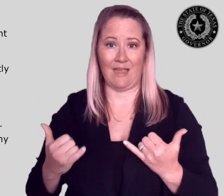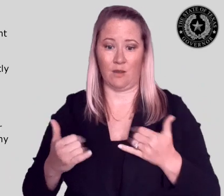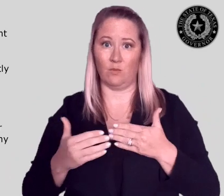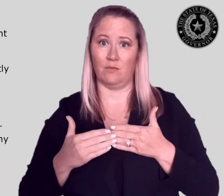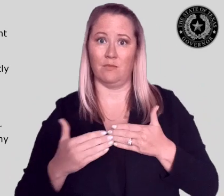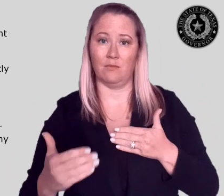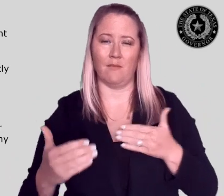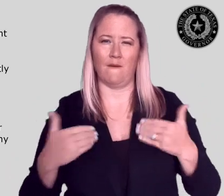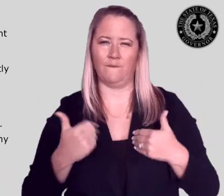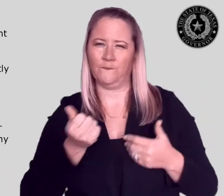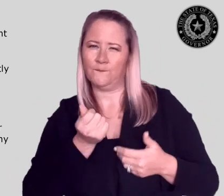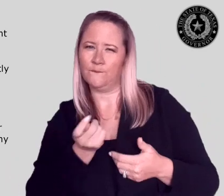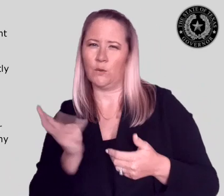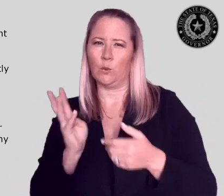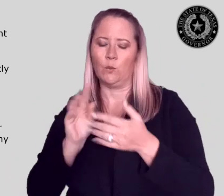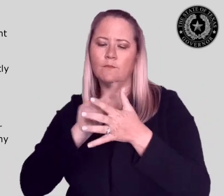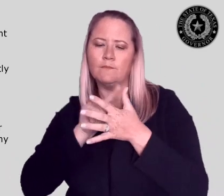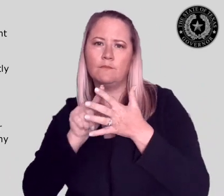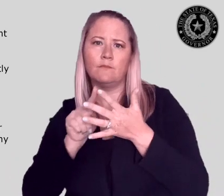following.